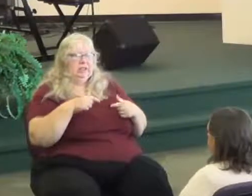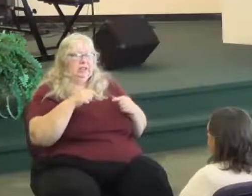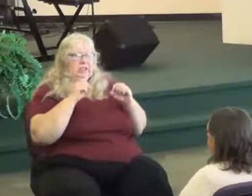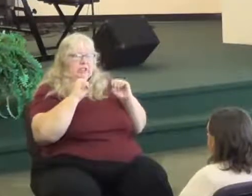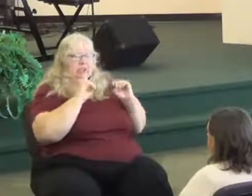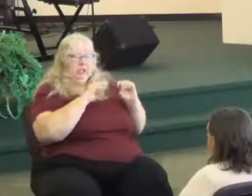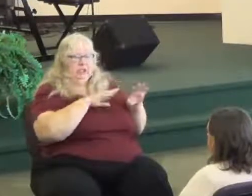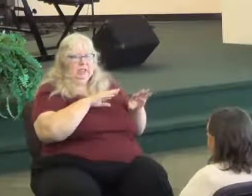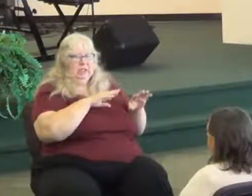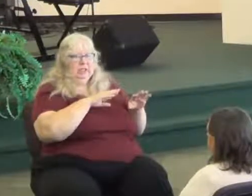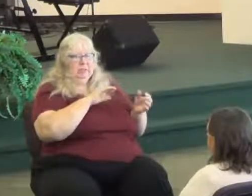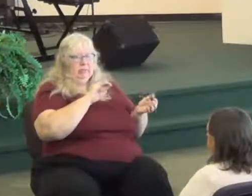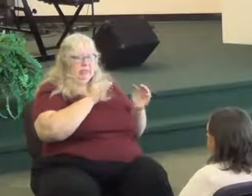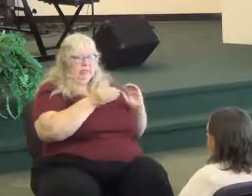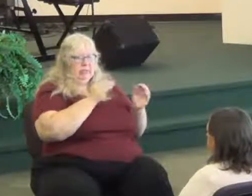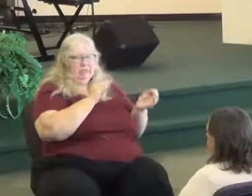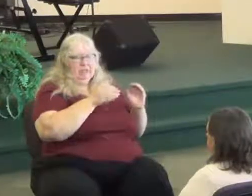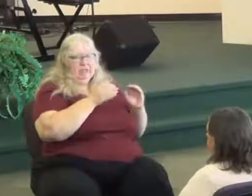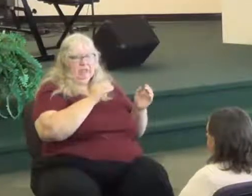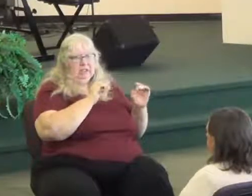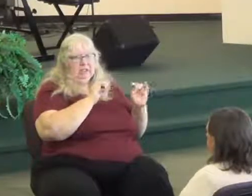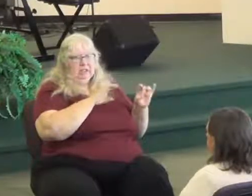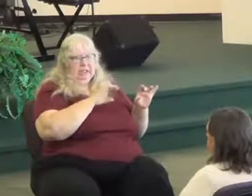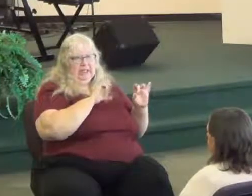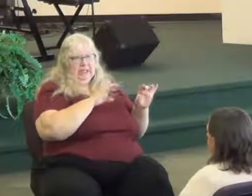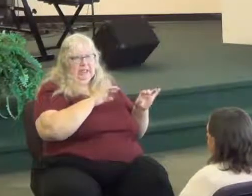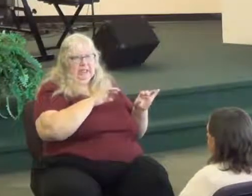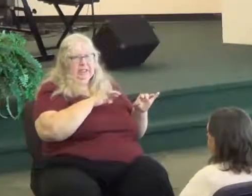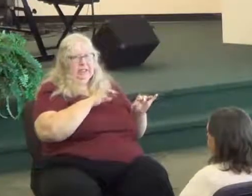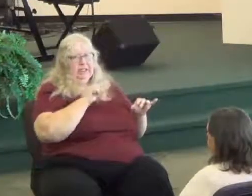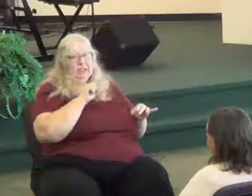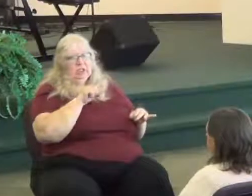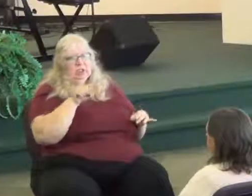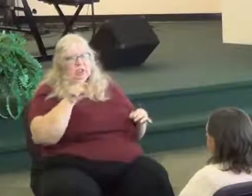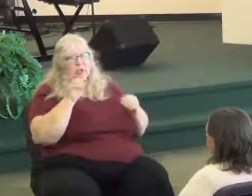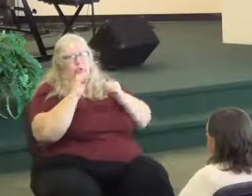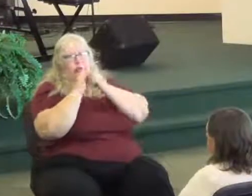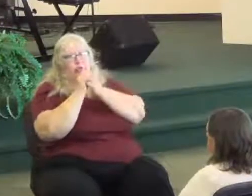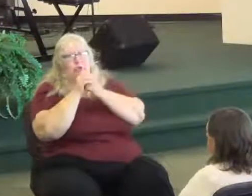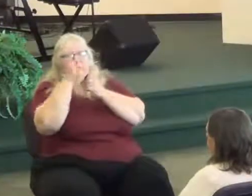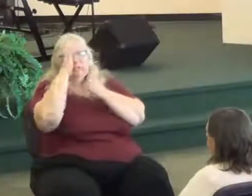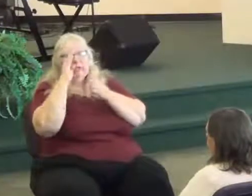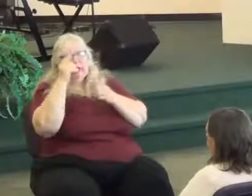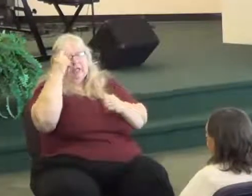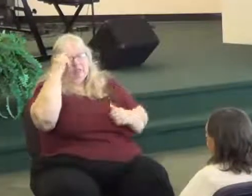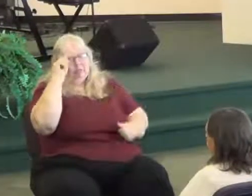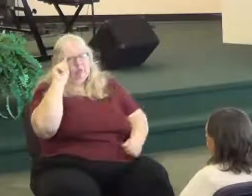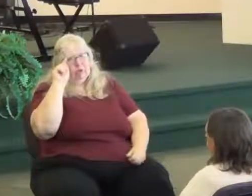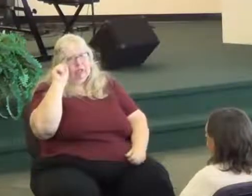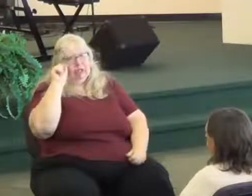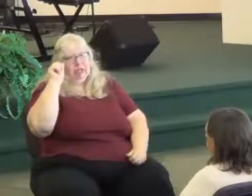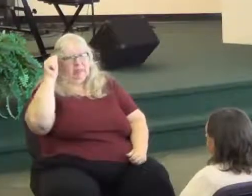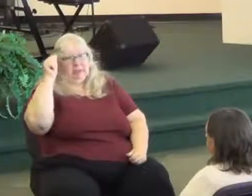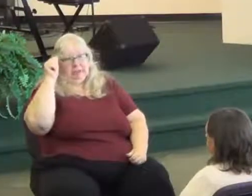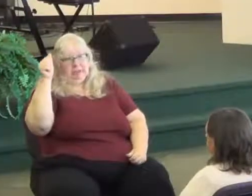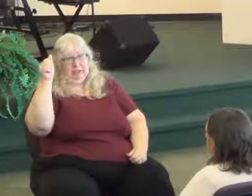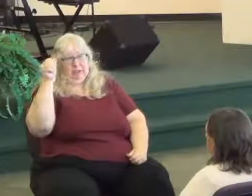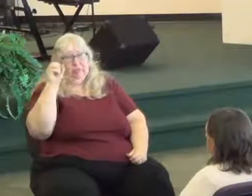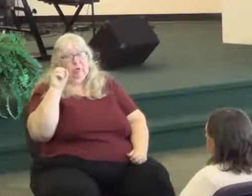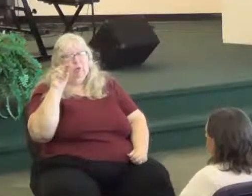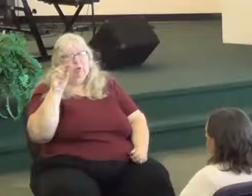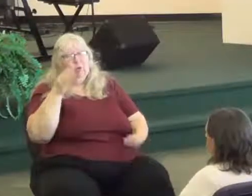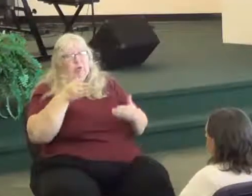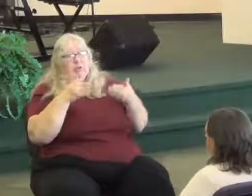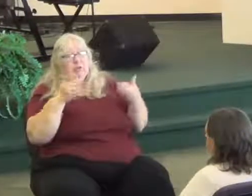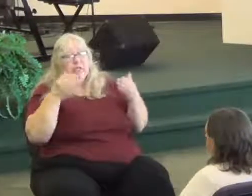So, ask yourself this morning, do you worship God for who he is or what he can give you? I